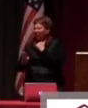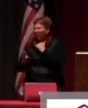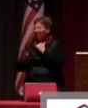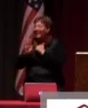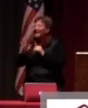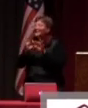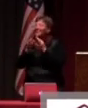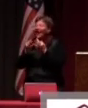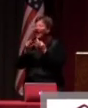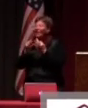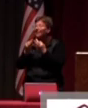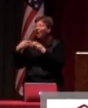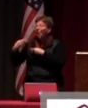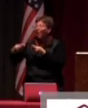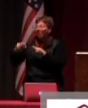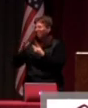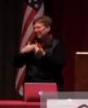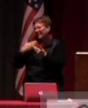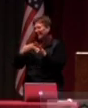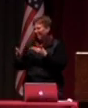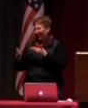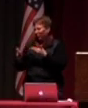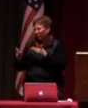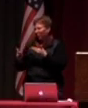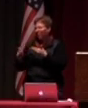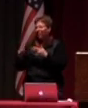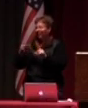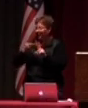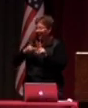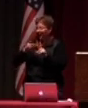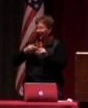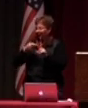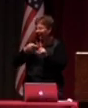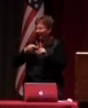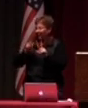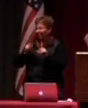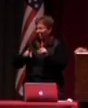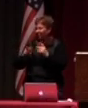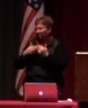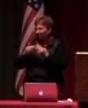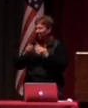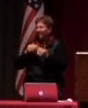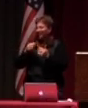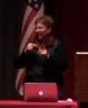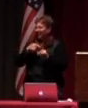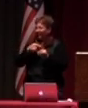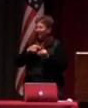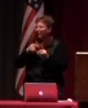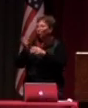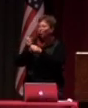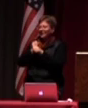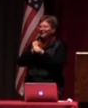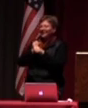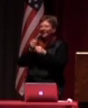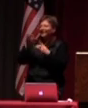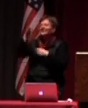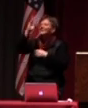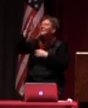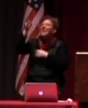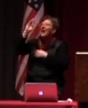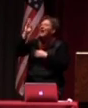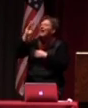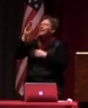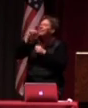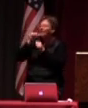matter. And it certainly didn't matter that this person, whether or not this person had was seen to receive any kind of divine blessing or